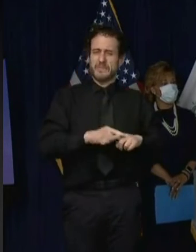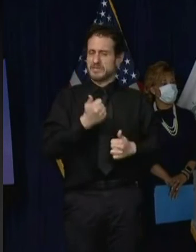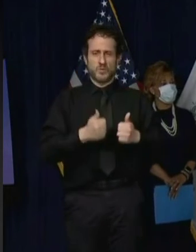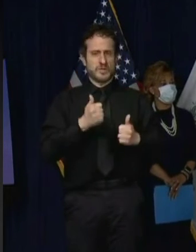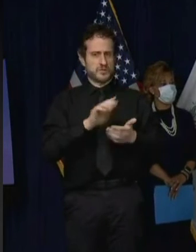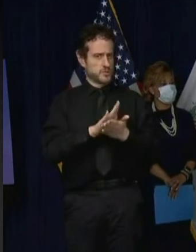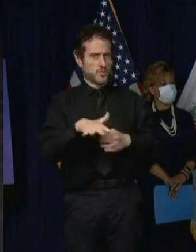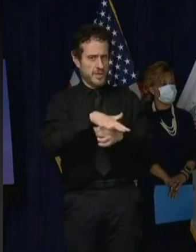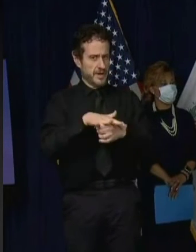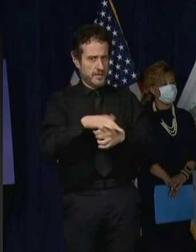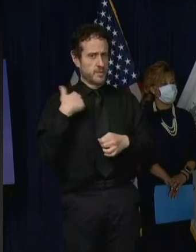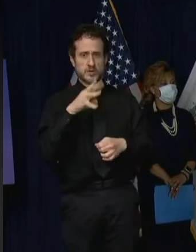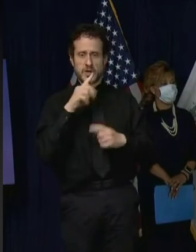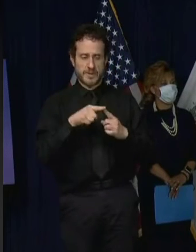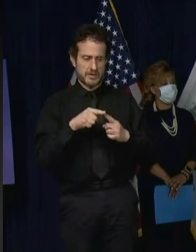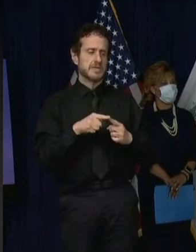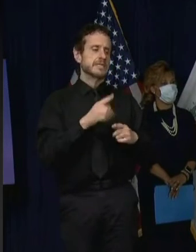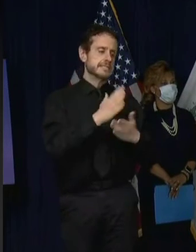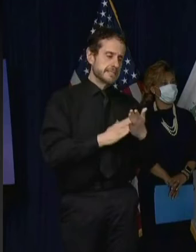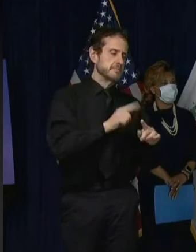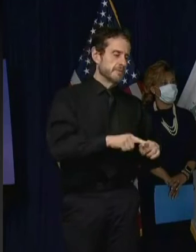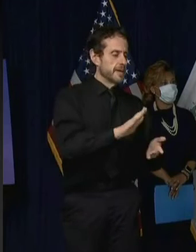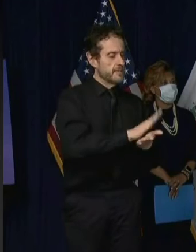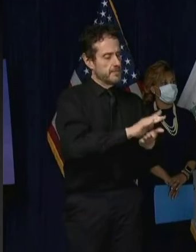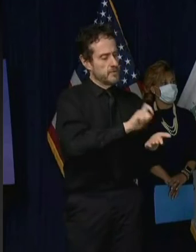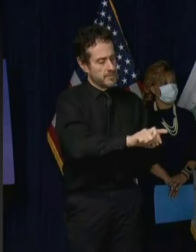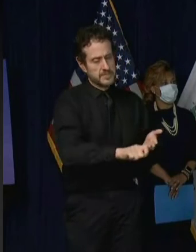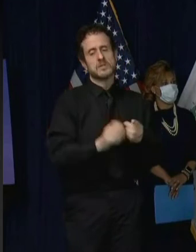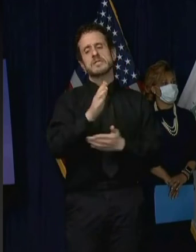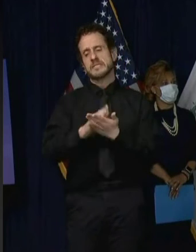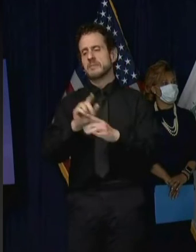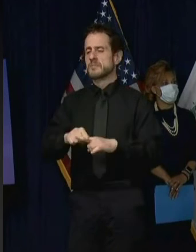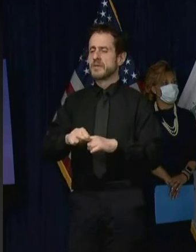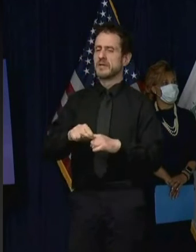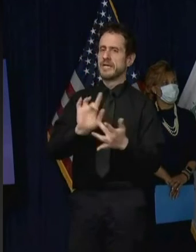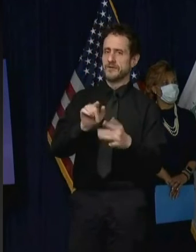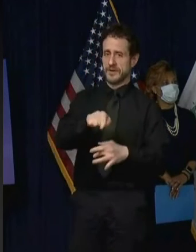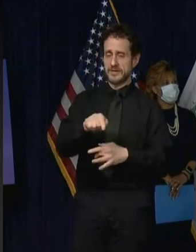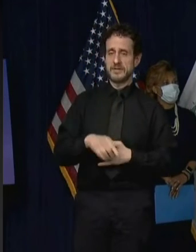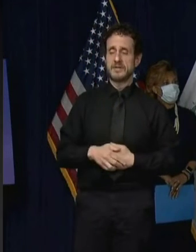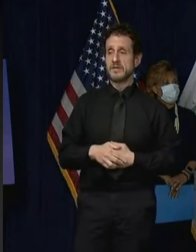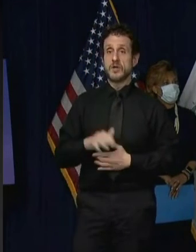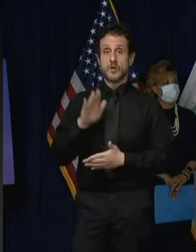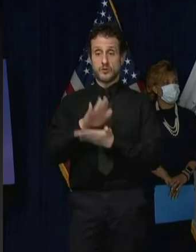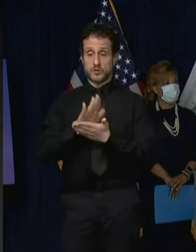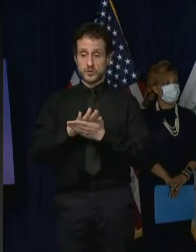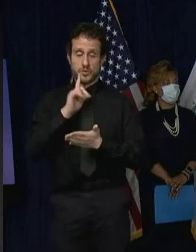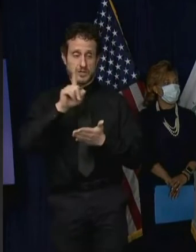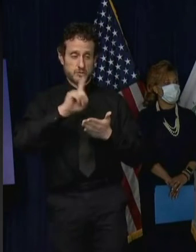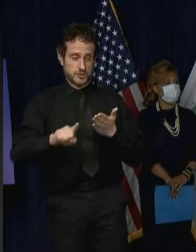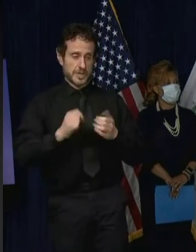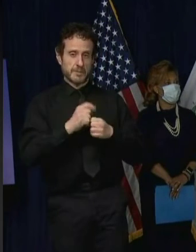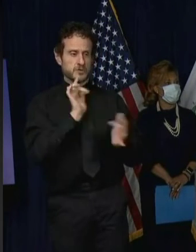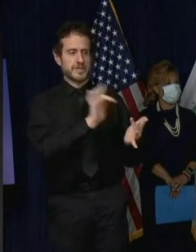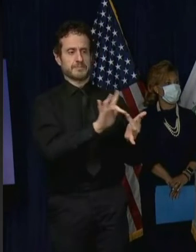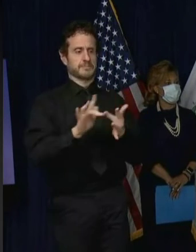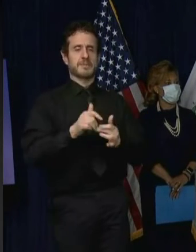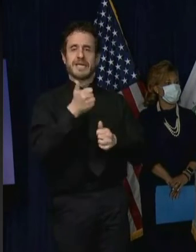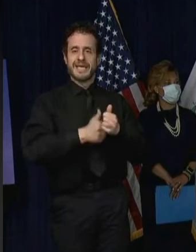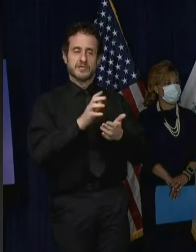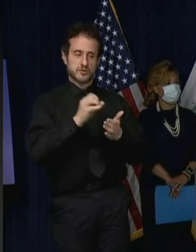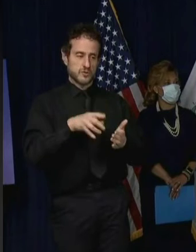pencil. Schools should be checking in with students every day. That can be done by logging on to an online system or